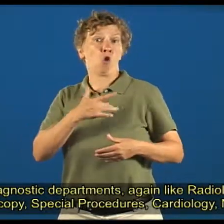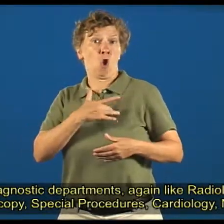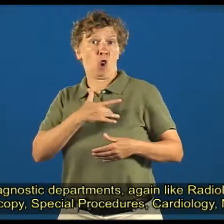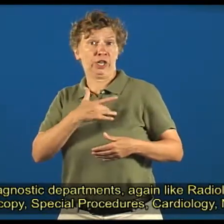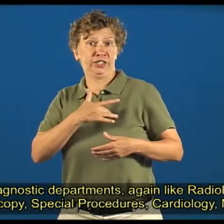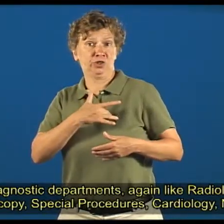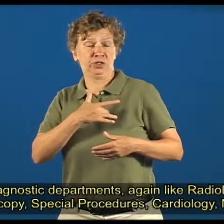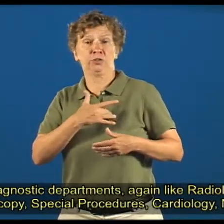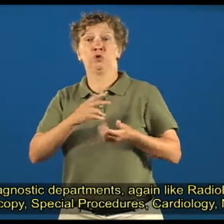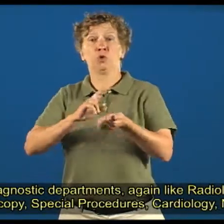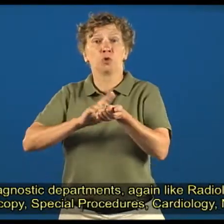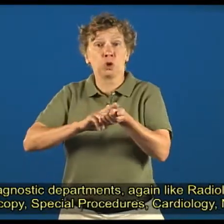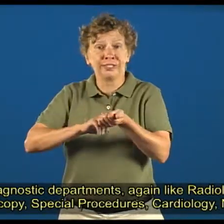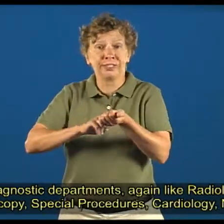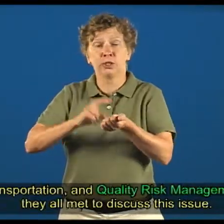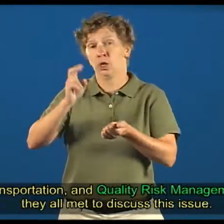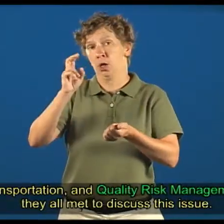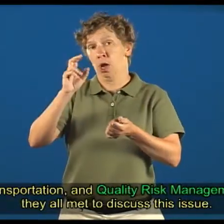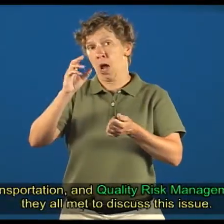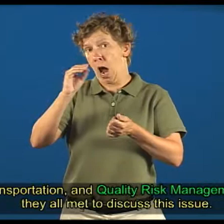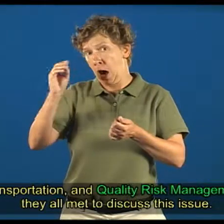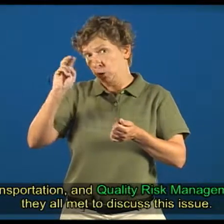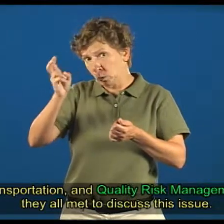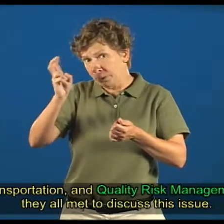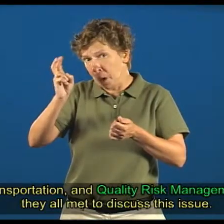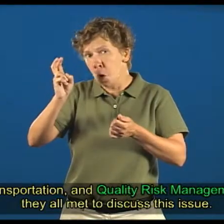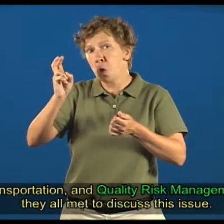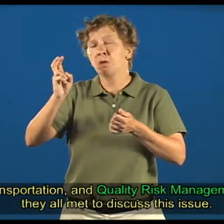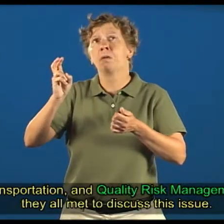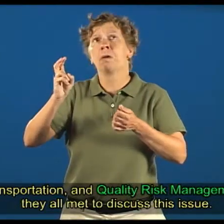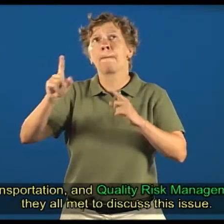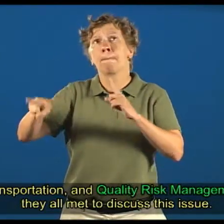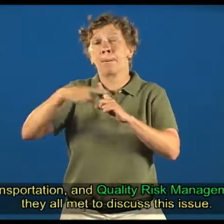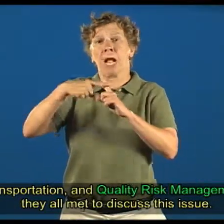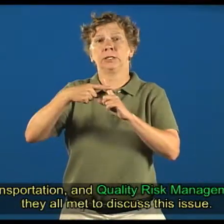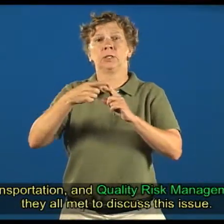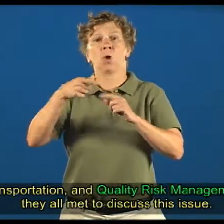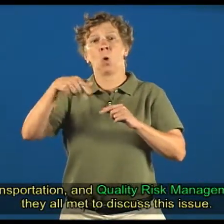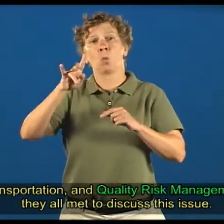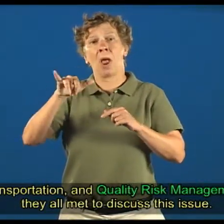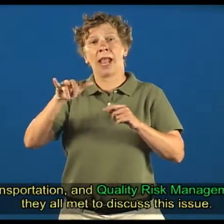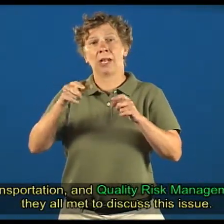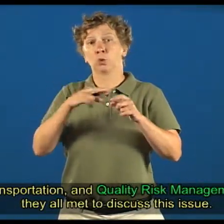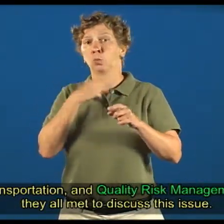procedures, cardiology, nursing, transportation, and quality risk management.